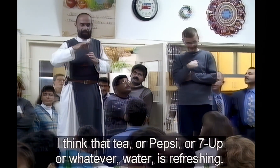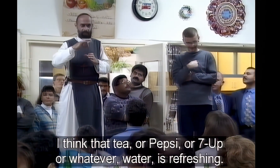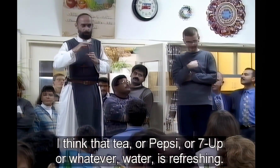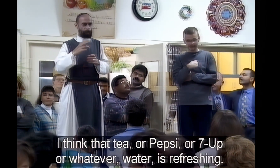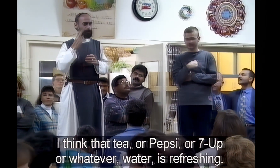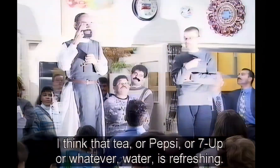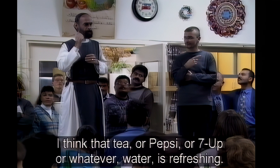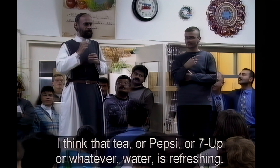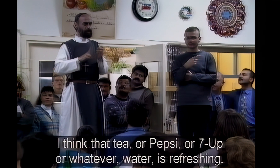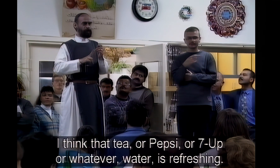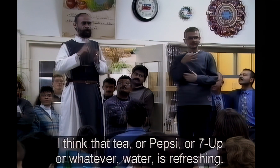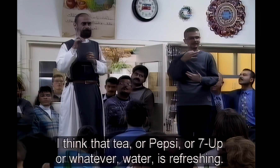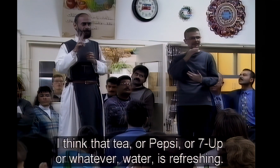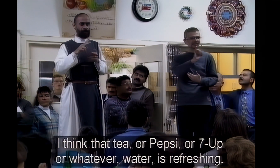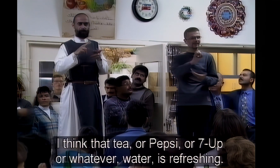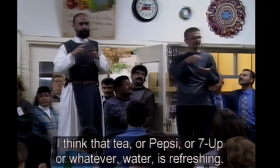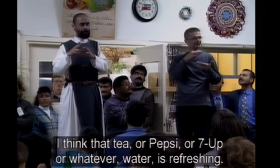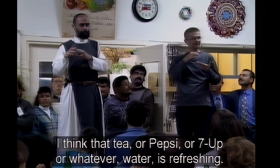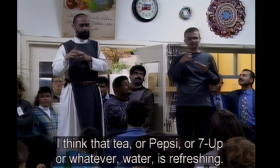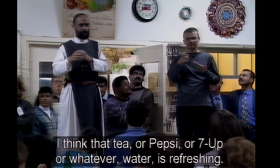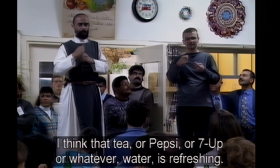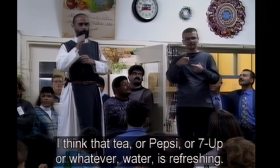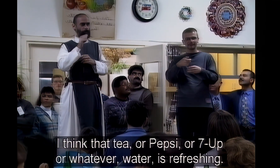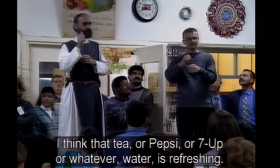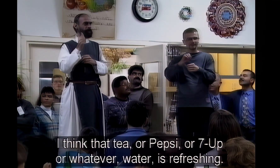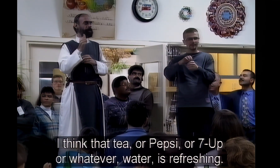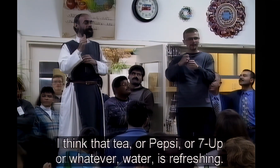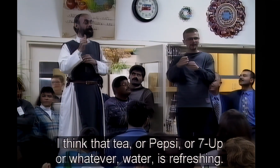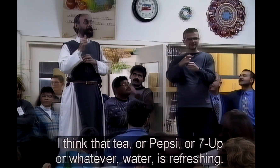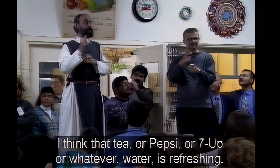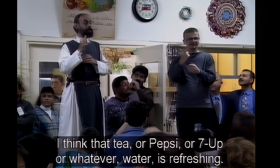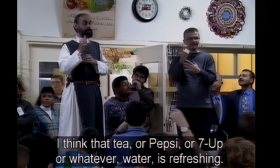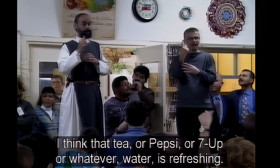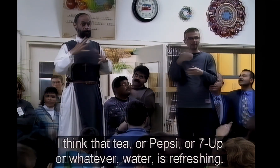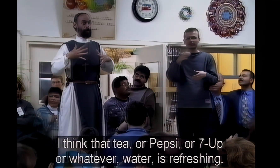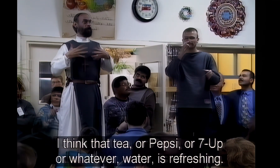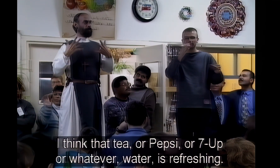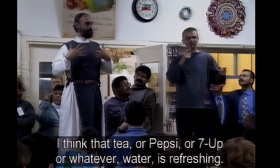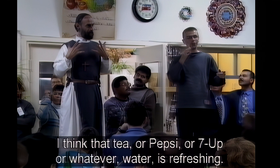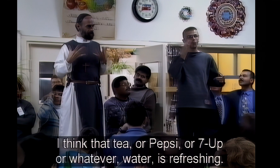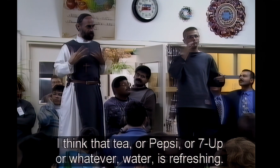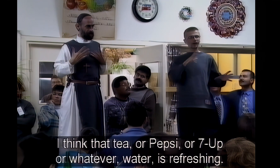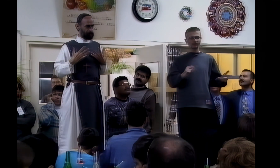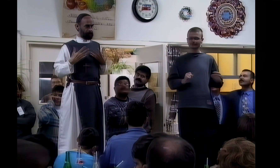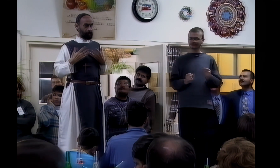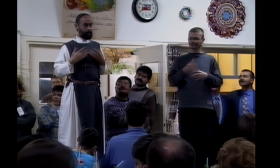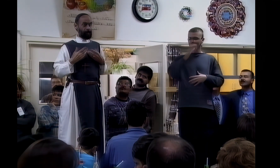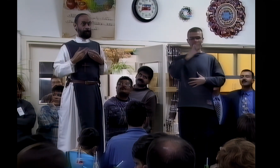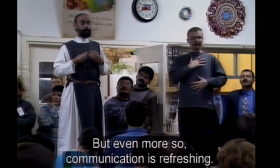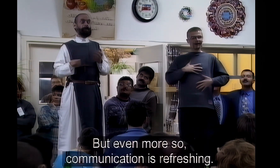tea or Pepsi or 7-Up, whatever, water is refreshing. But